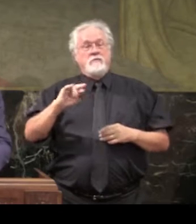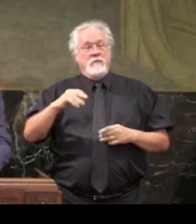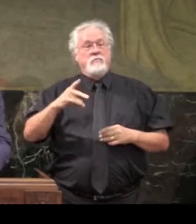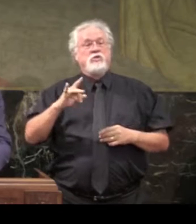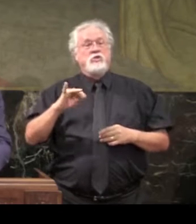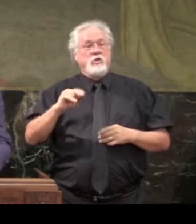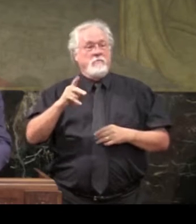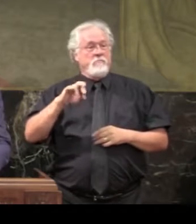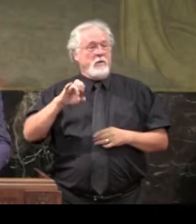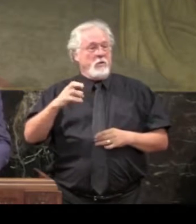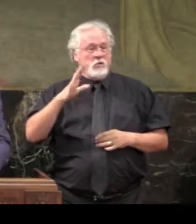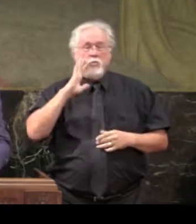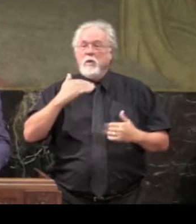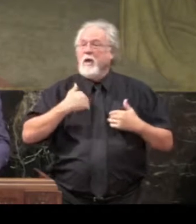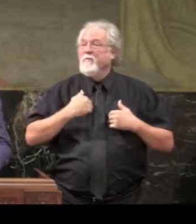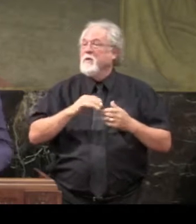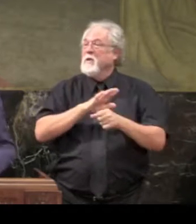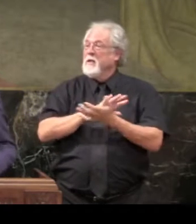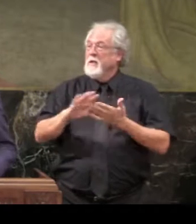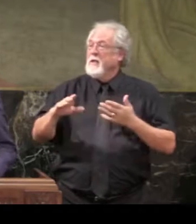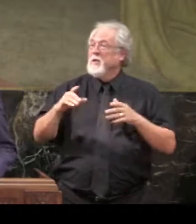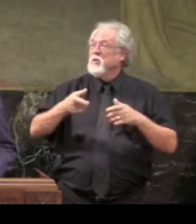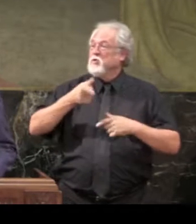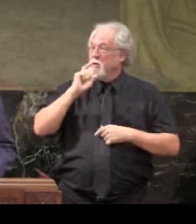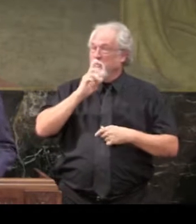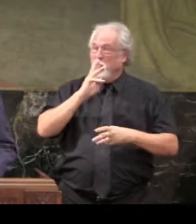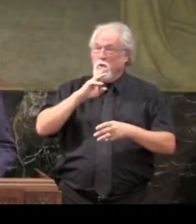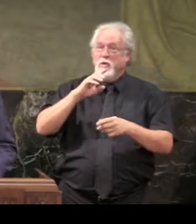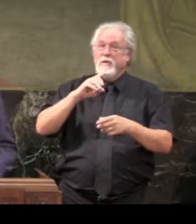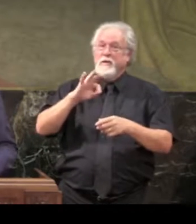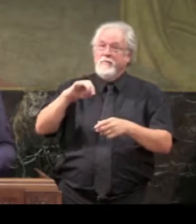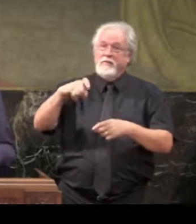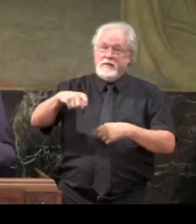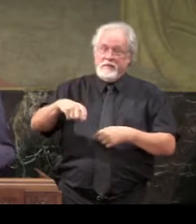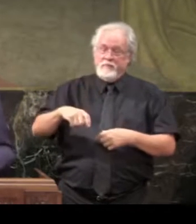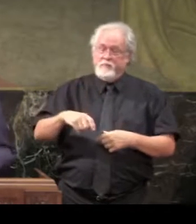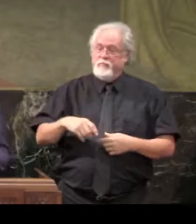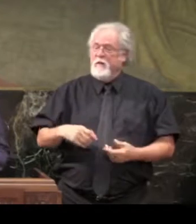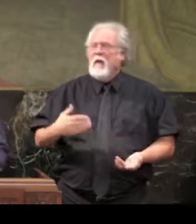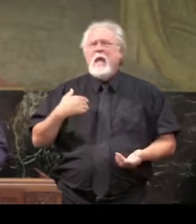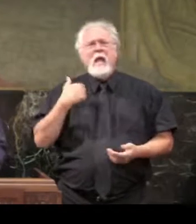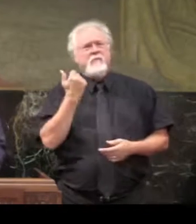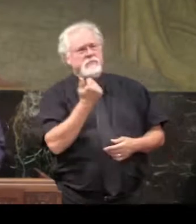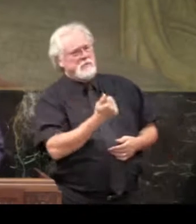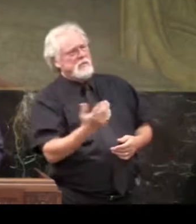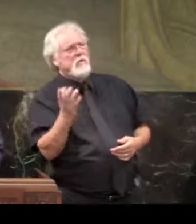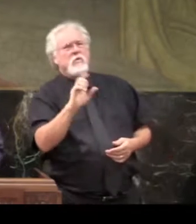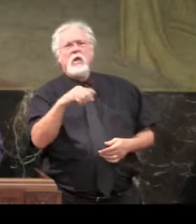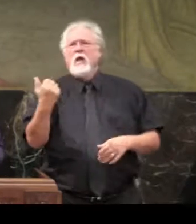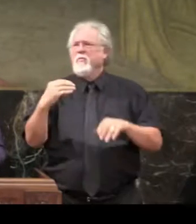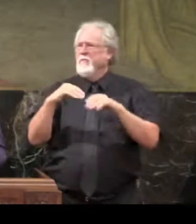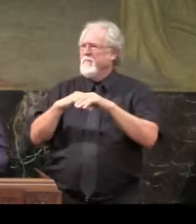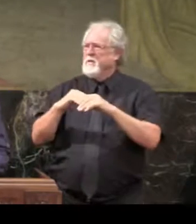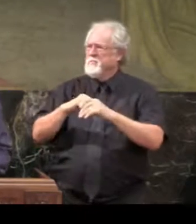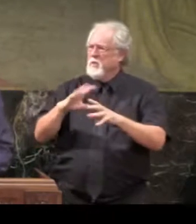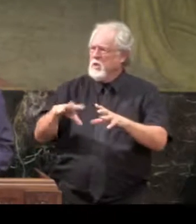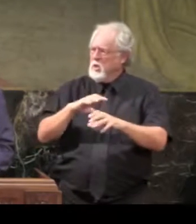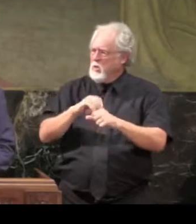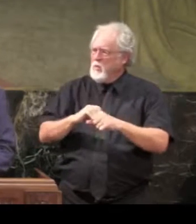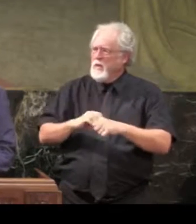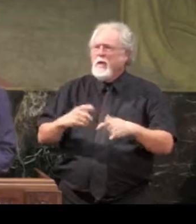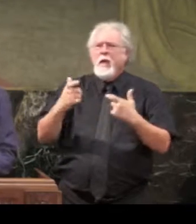clean and drinkable water in times of need. We have a series of other investments, including a